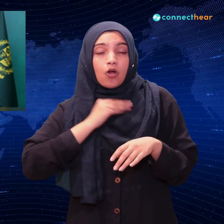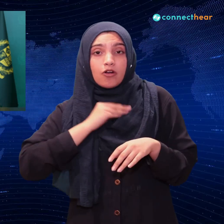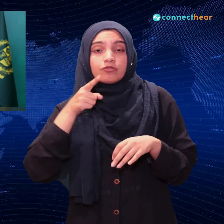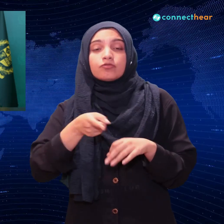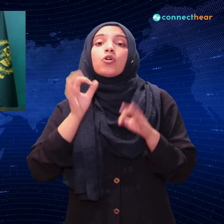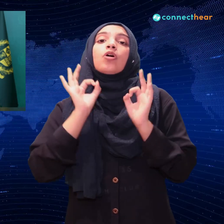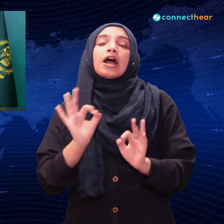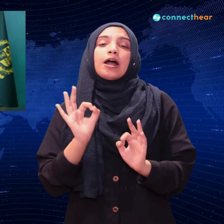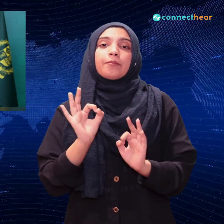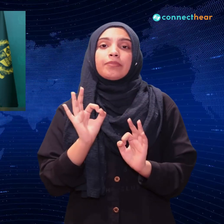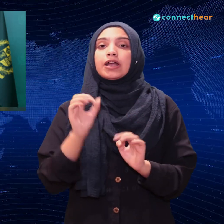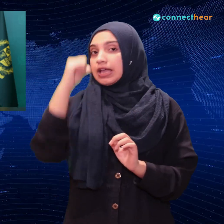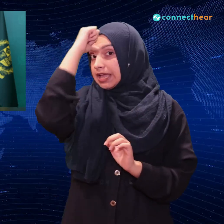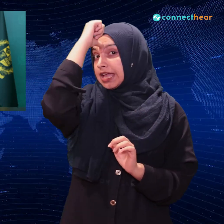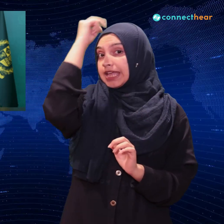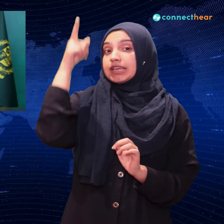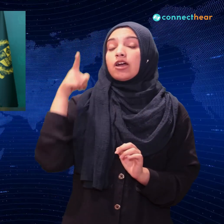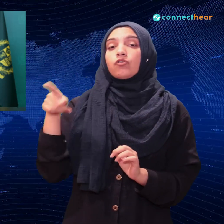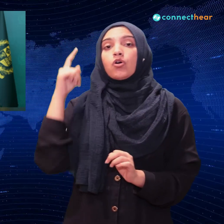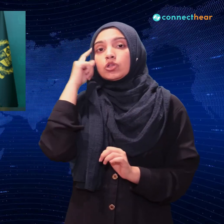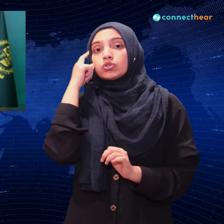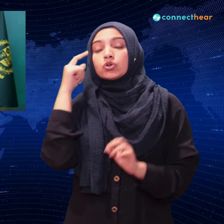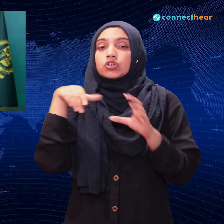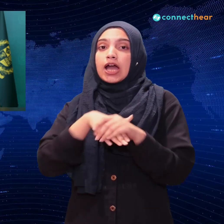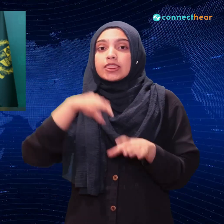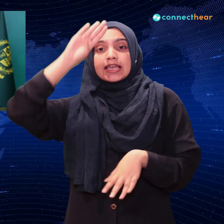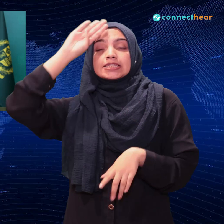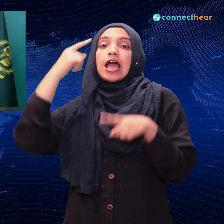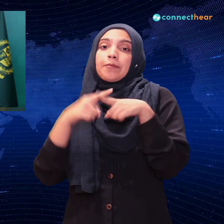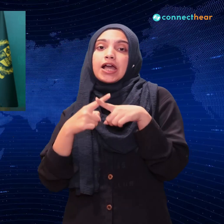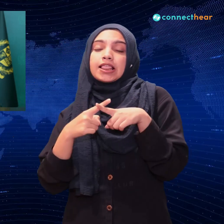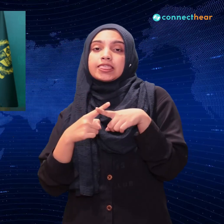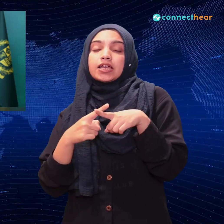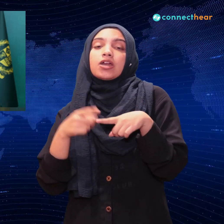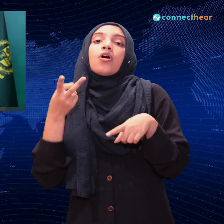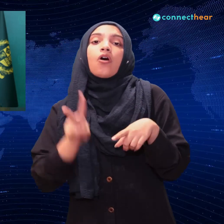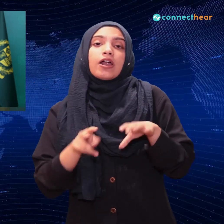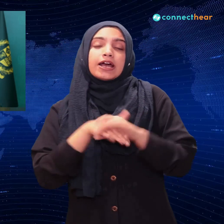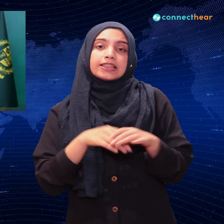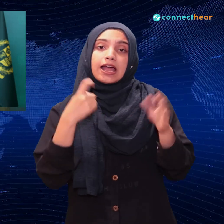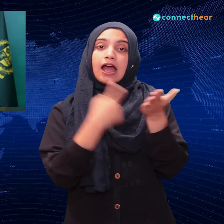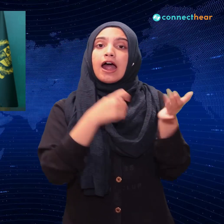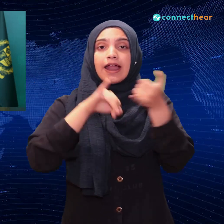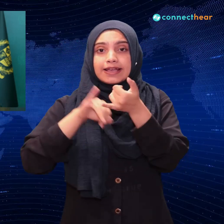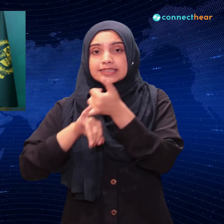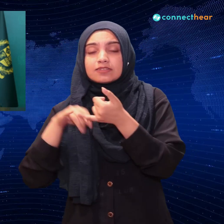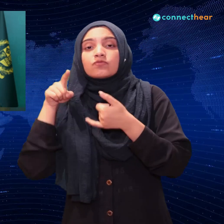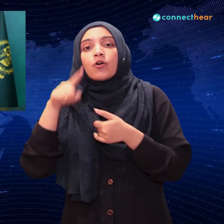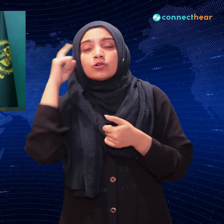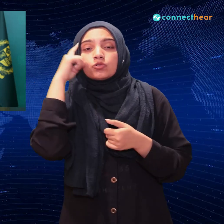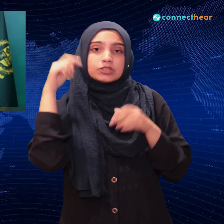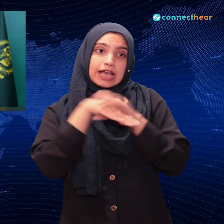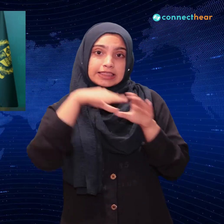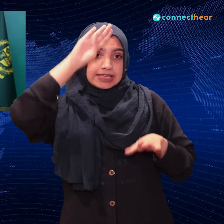hate-filled Hindutva ideology propagated by the fascist RSS BJP regime